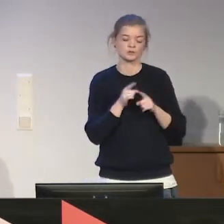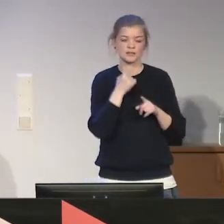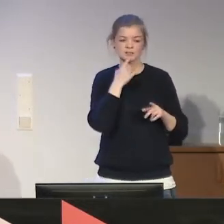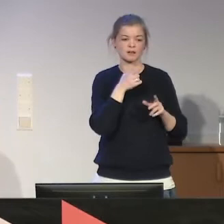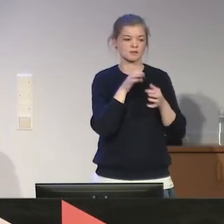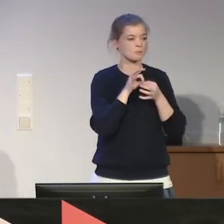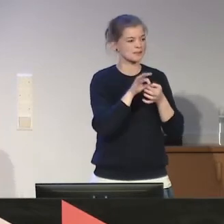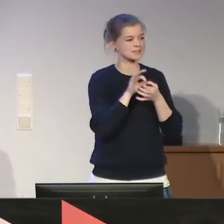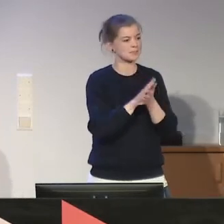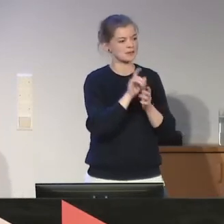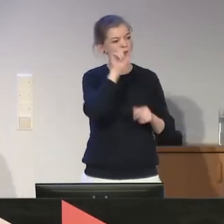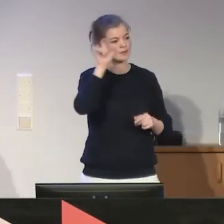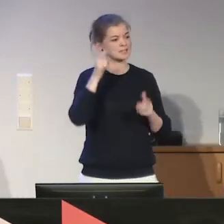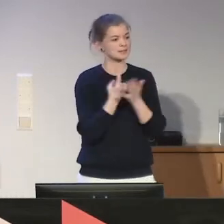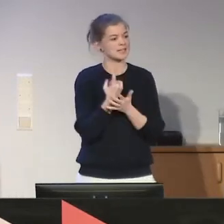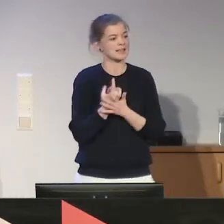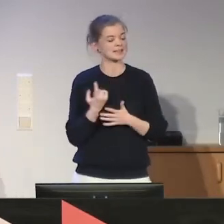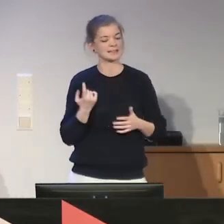when I'm thinking about sign language,